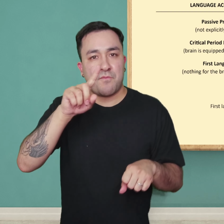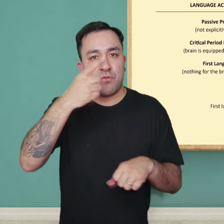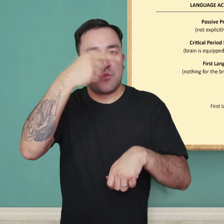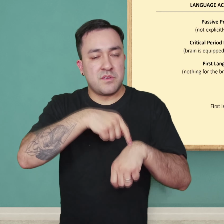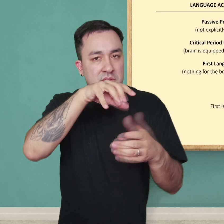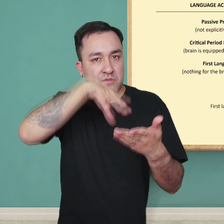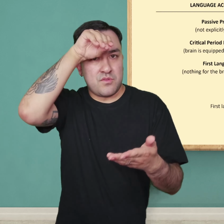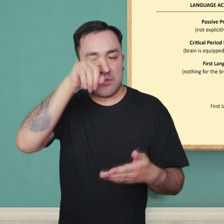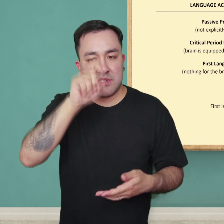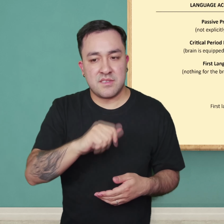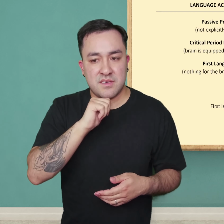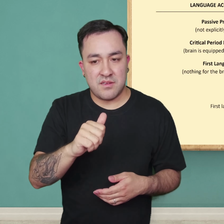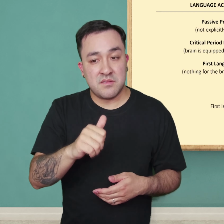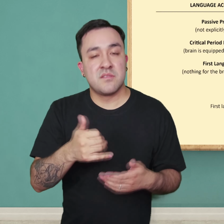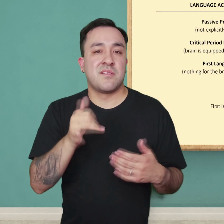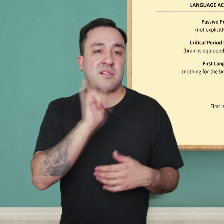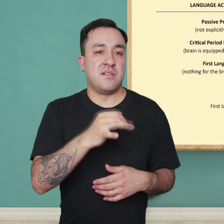in their first language.